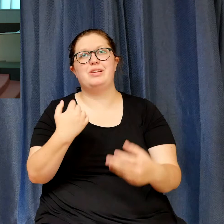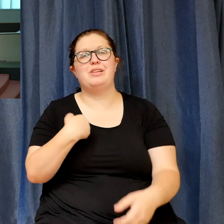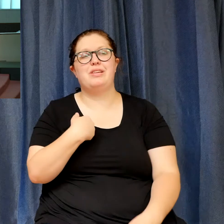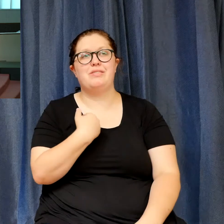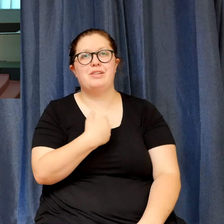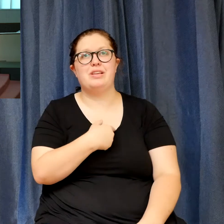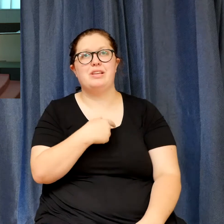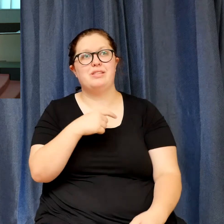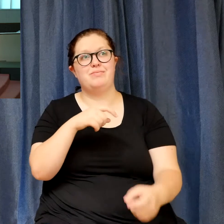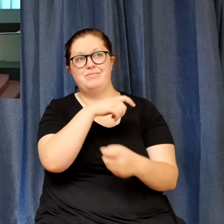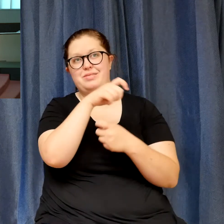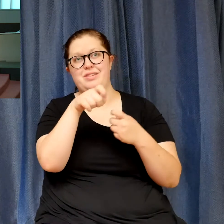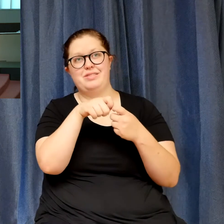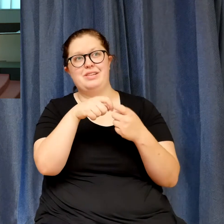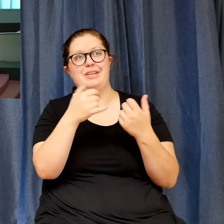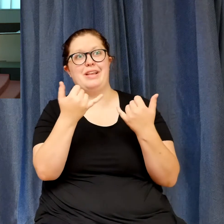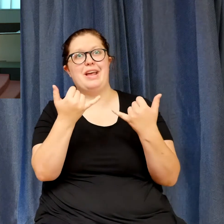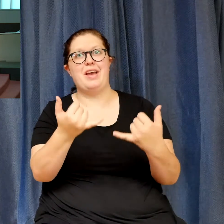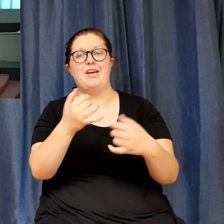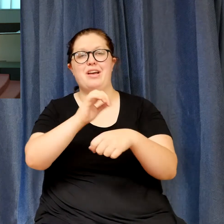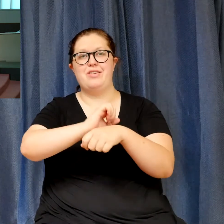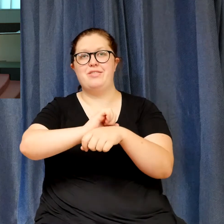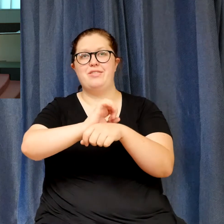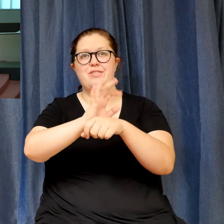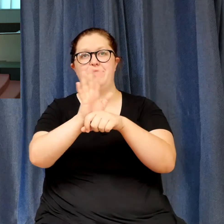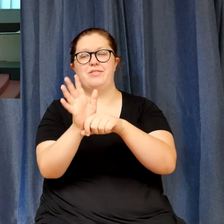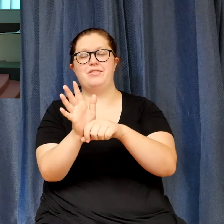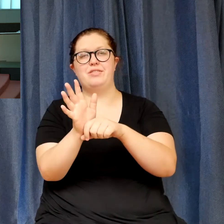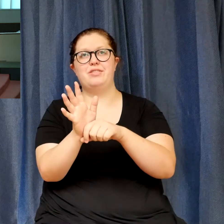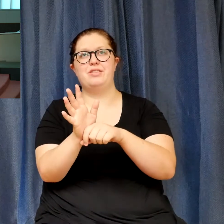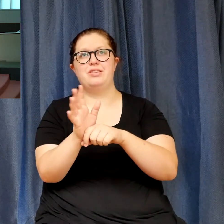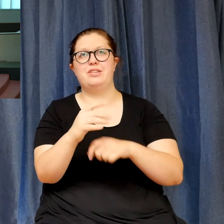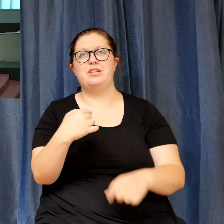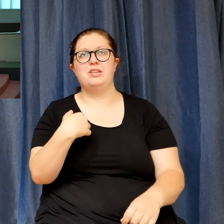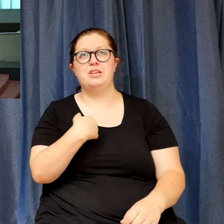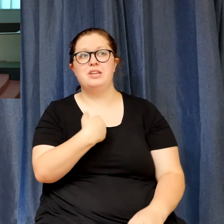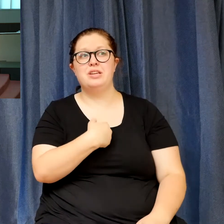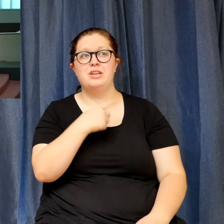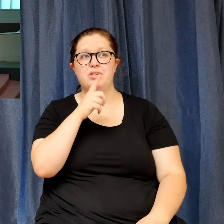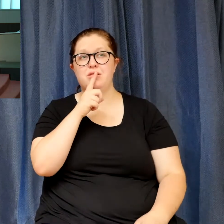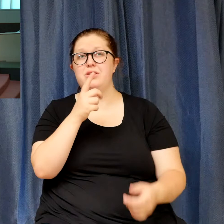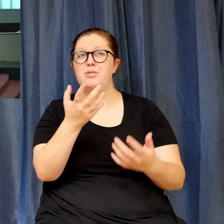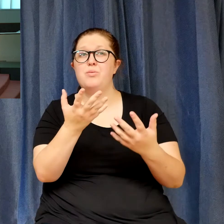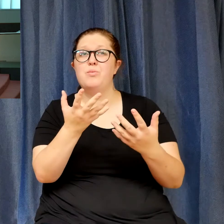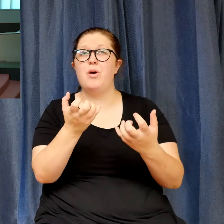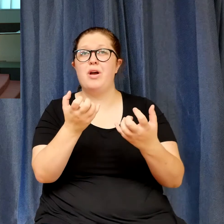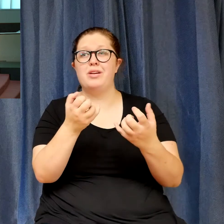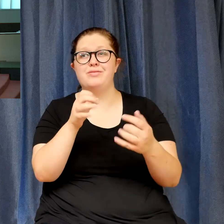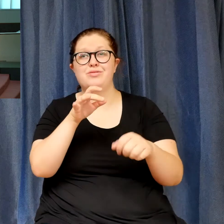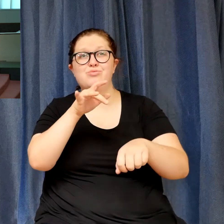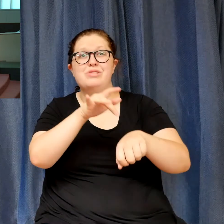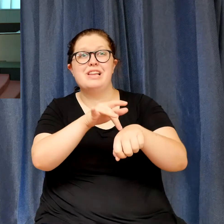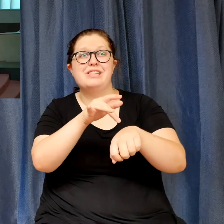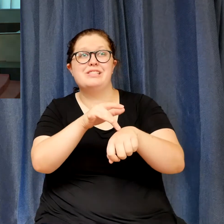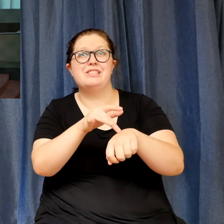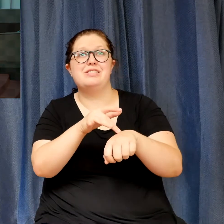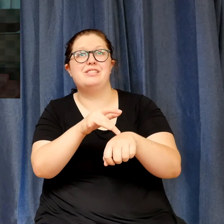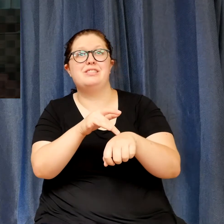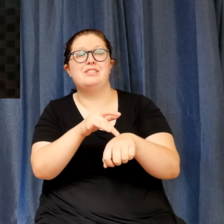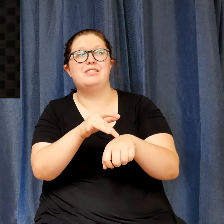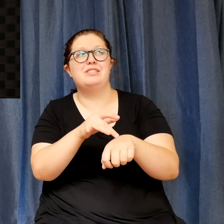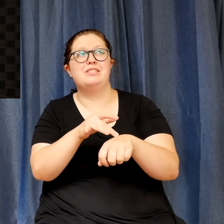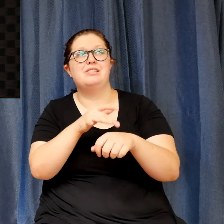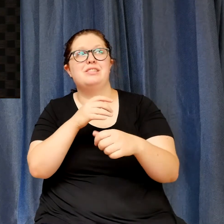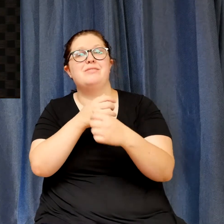us, especially in this COVID-19 time frame, are craving human touch, you know,